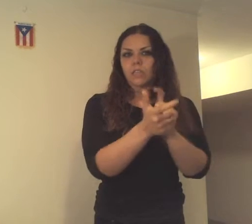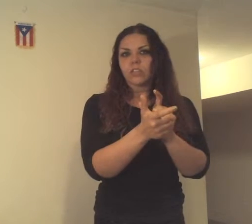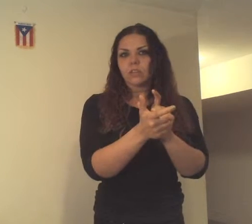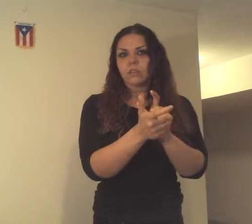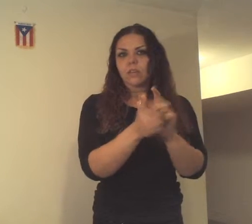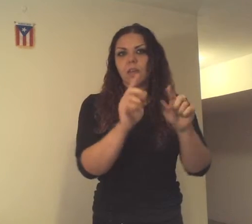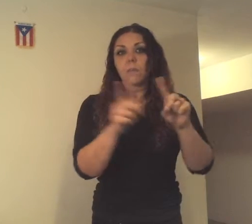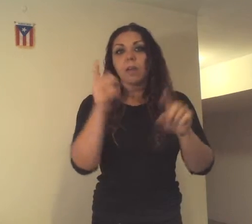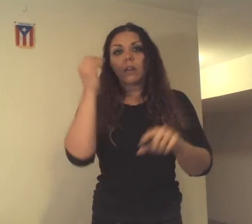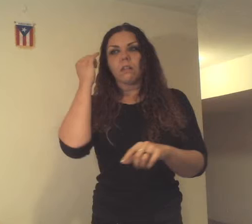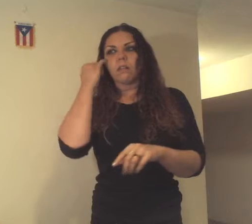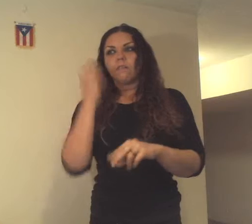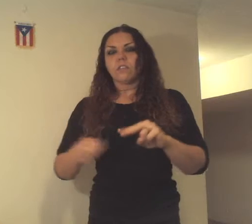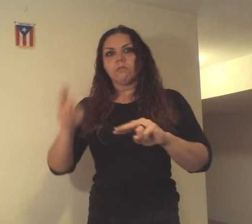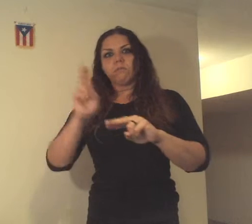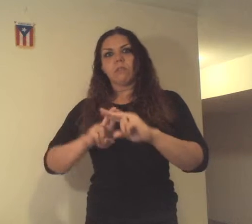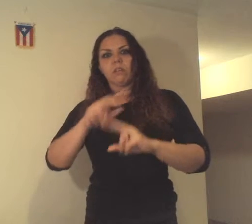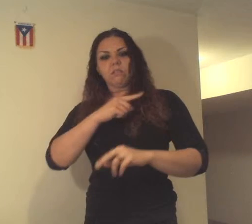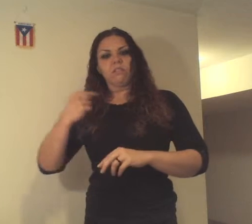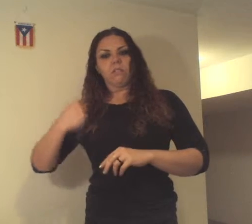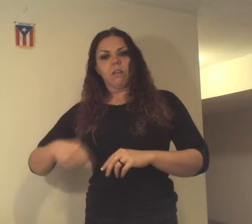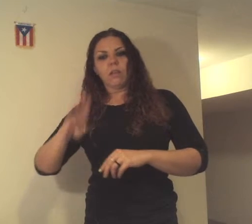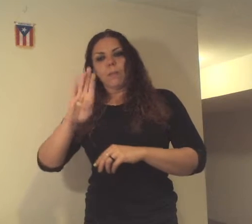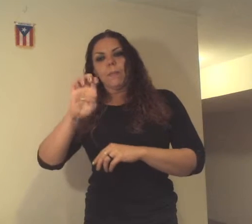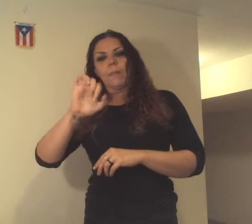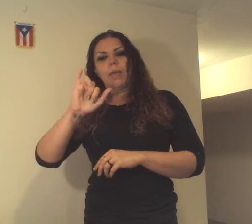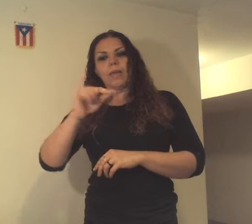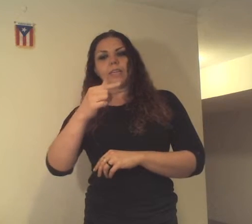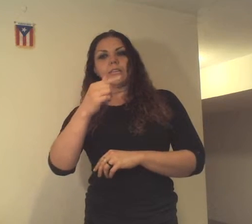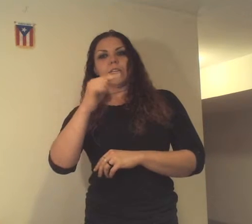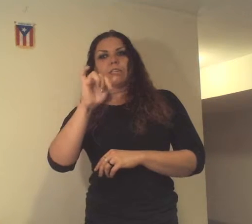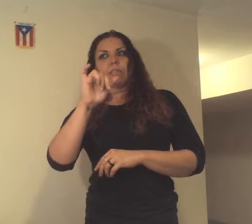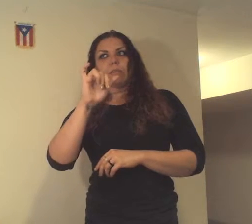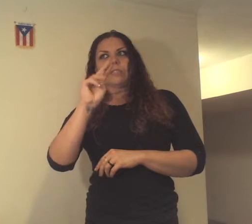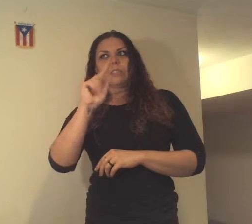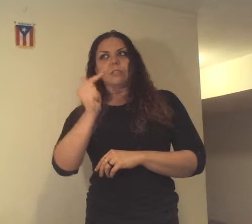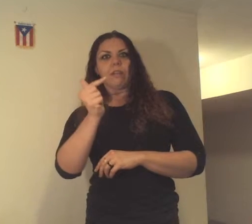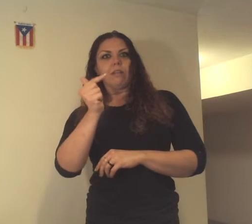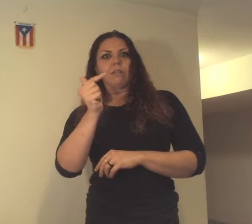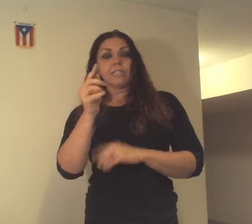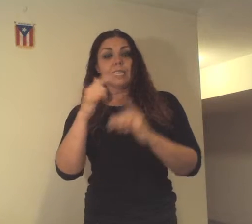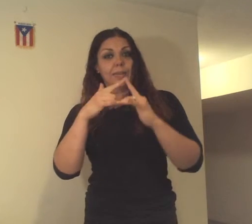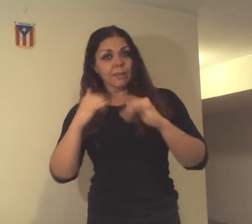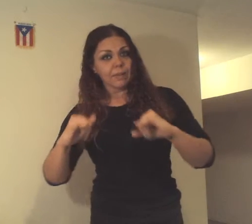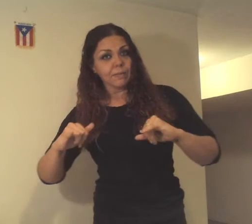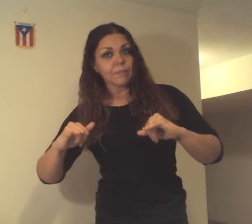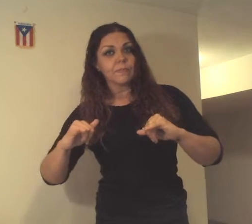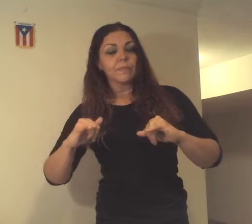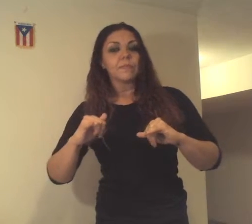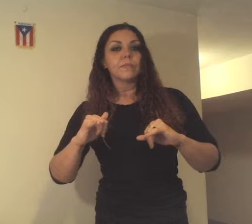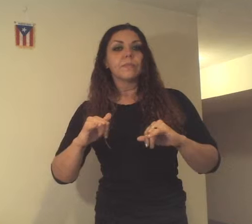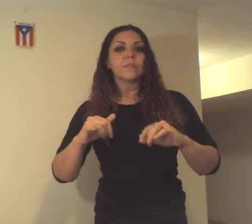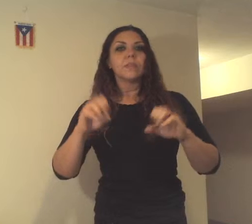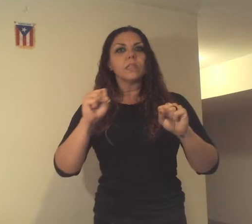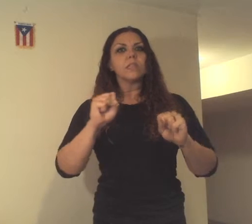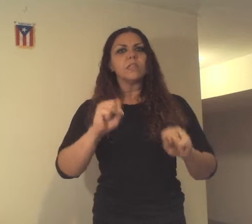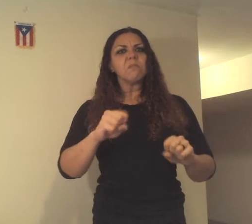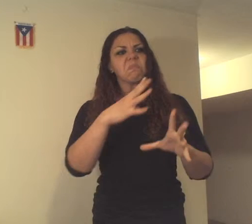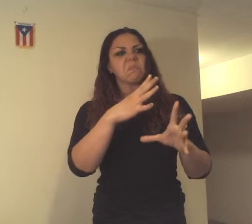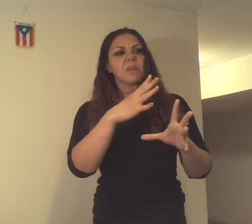sitting in Beijing at the same time, by using technology in a constructive fashion, you could get it in Mandarin, or you could get it in